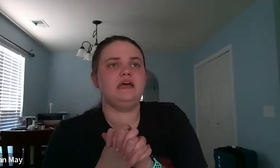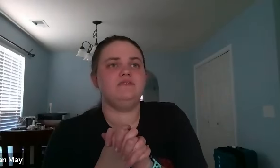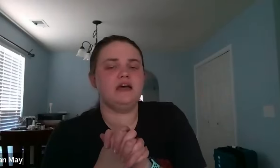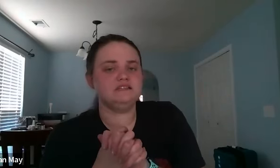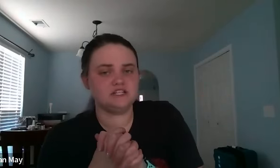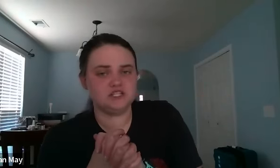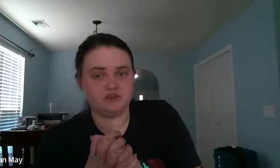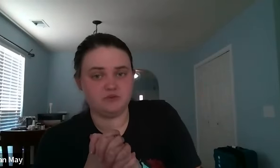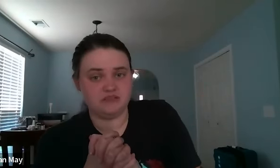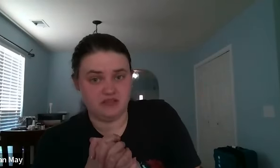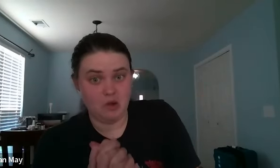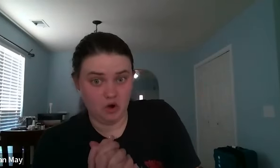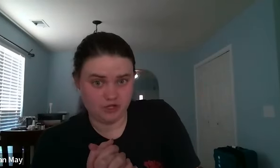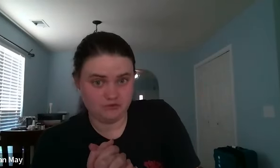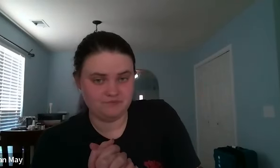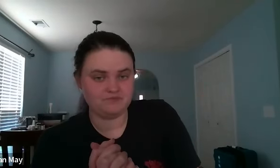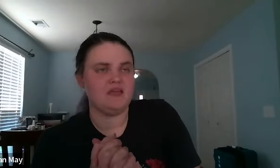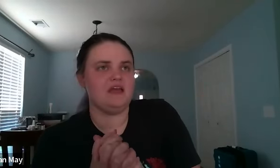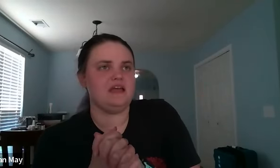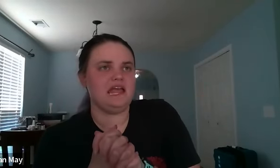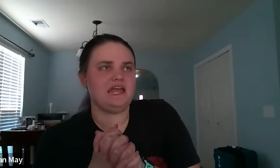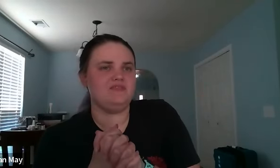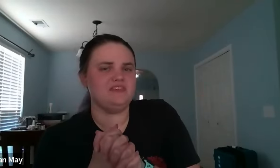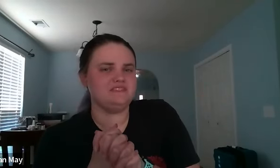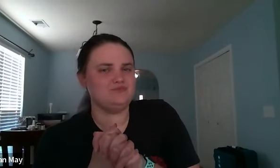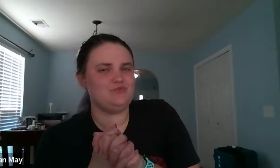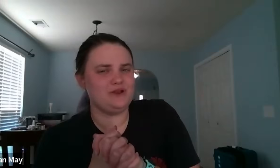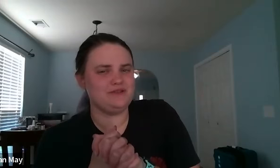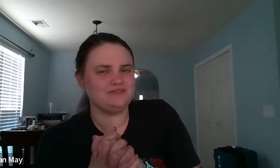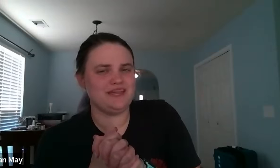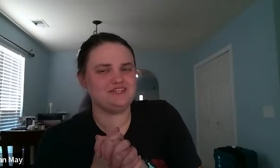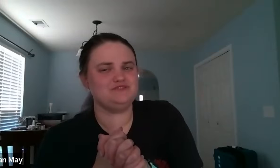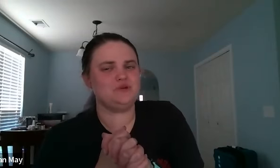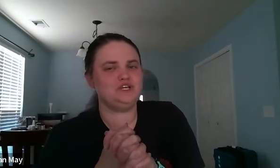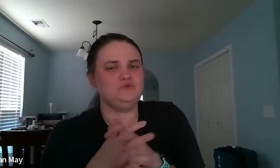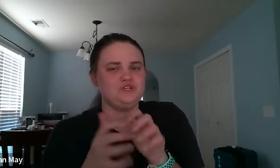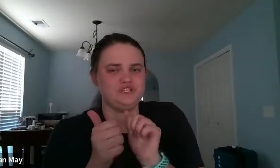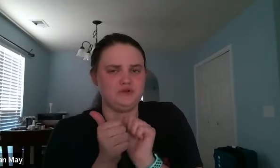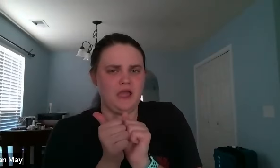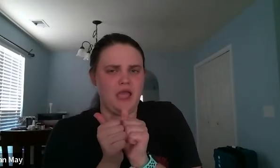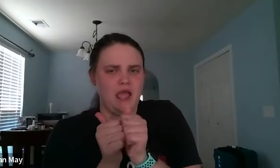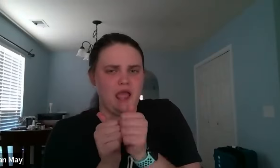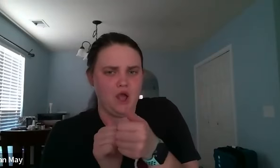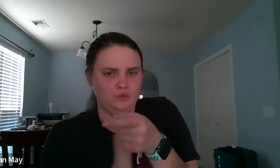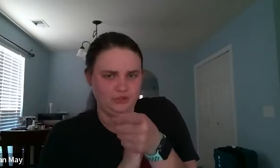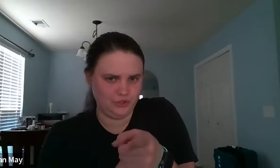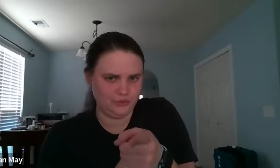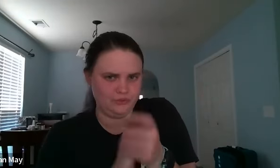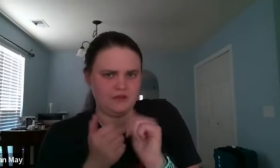And that is actually how you would say, like, how are you? And this is one of those occasions where you would do how you.